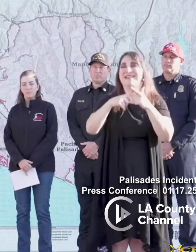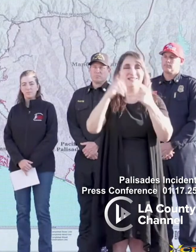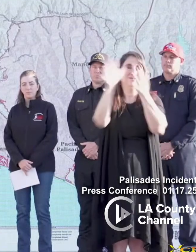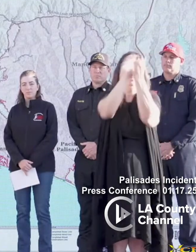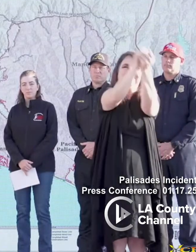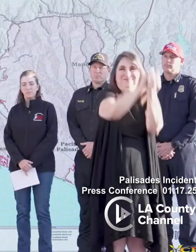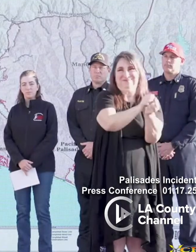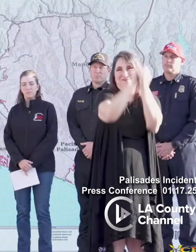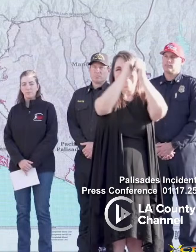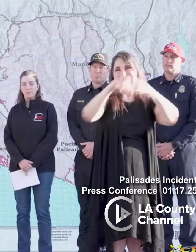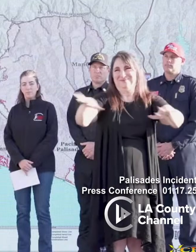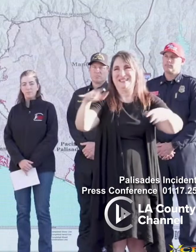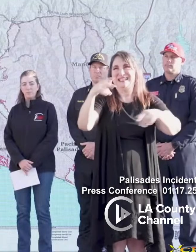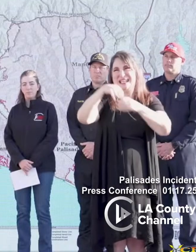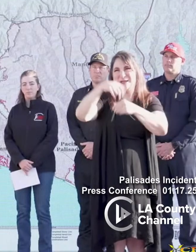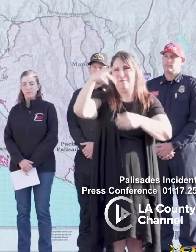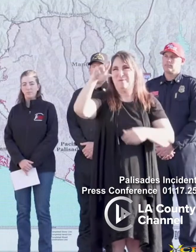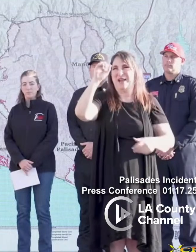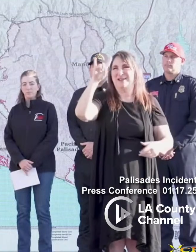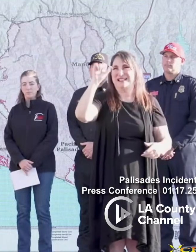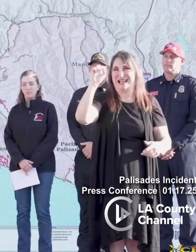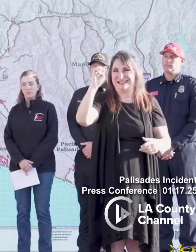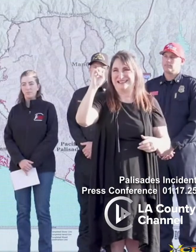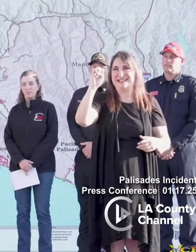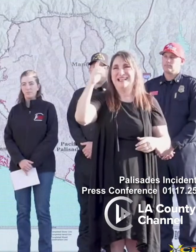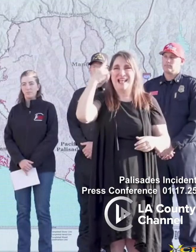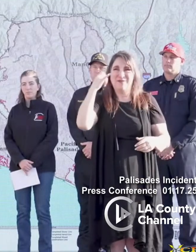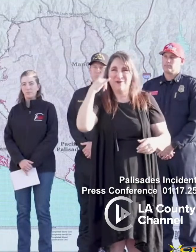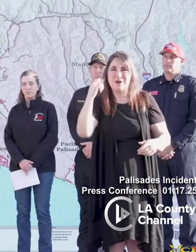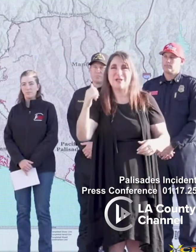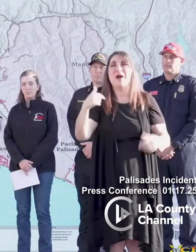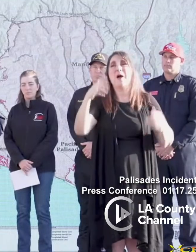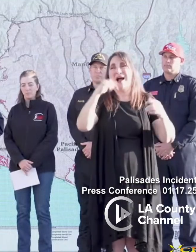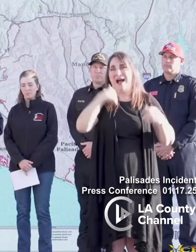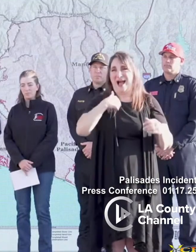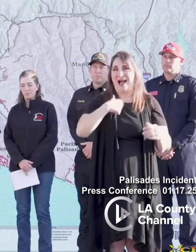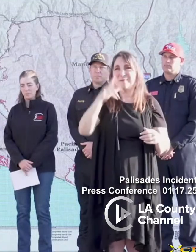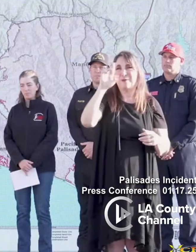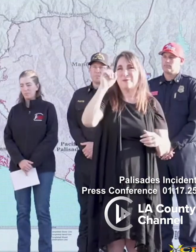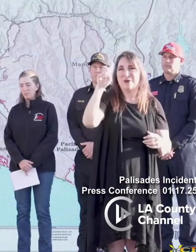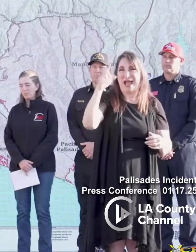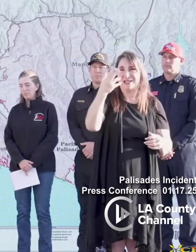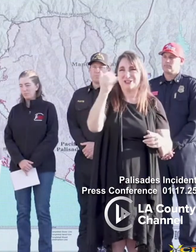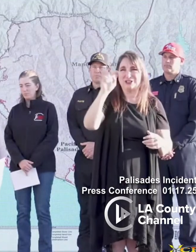more resilient. I'm Congressman Brad Sherman. Thank you for letting me speak way too long.